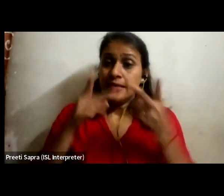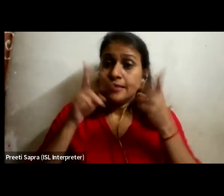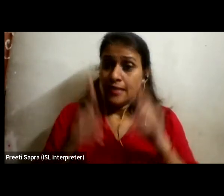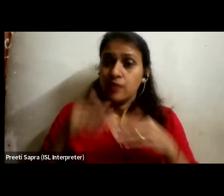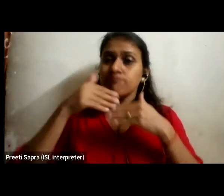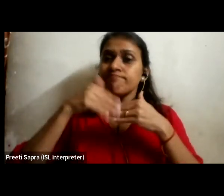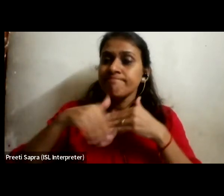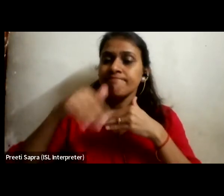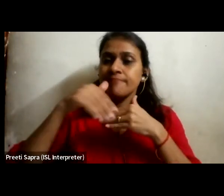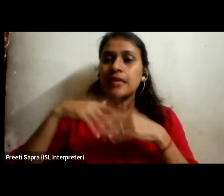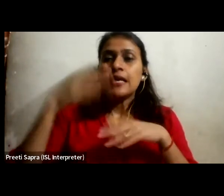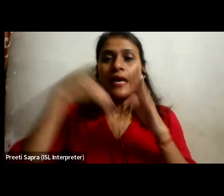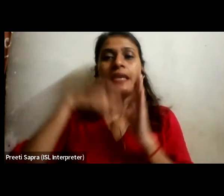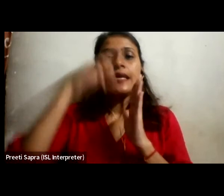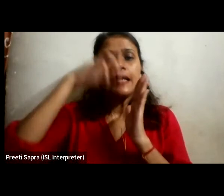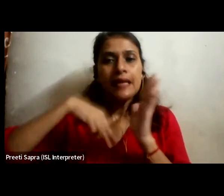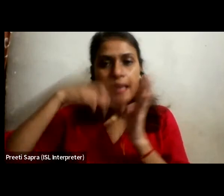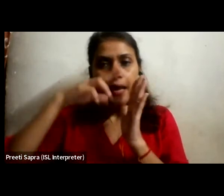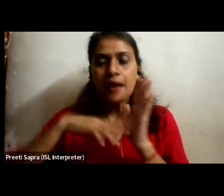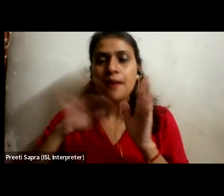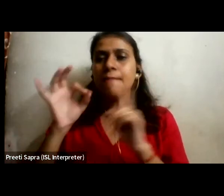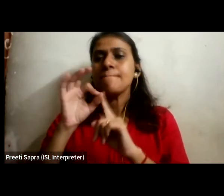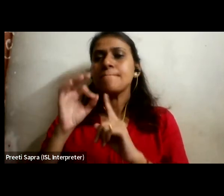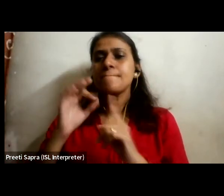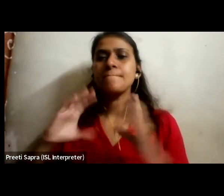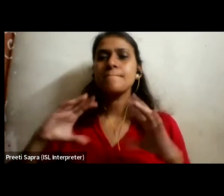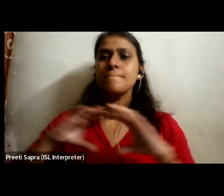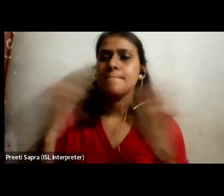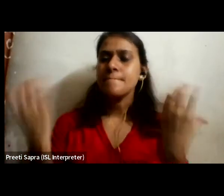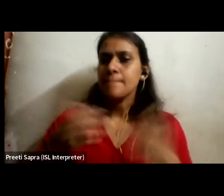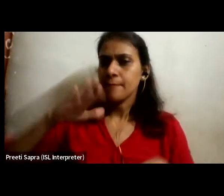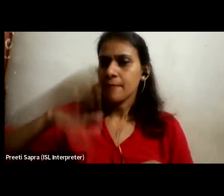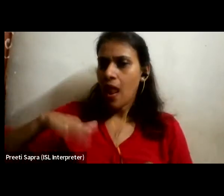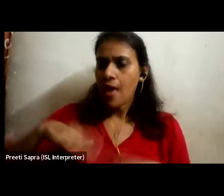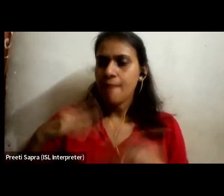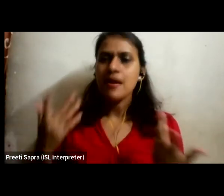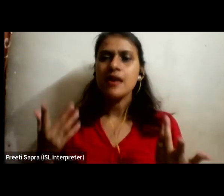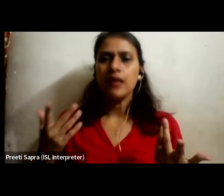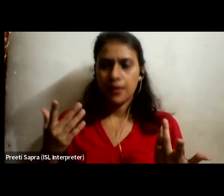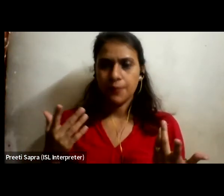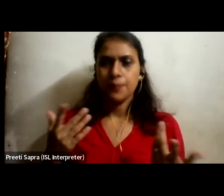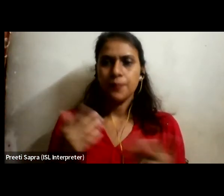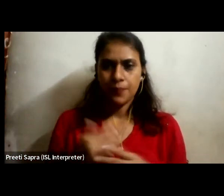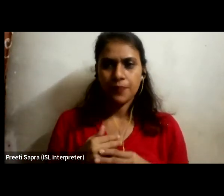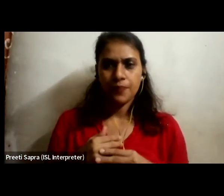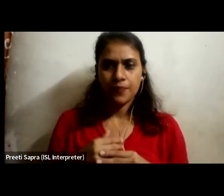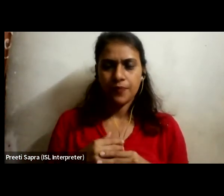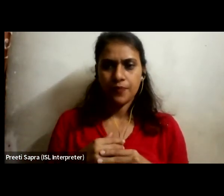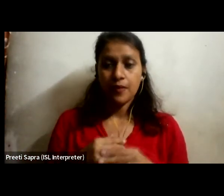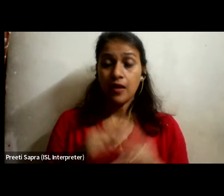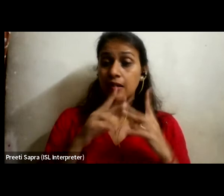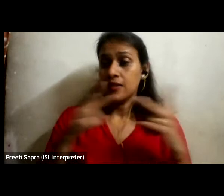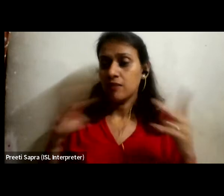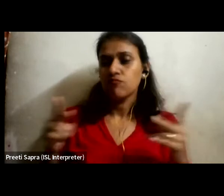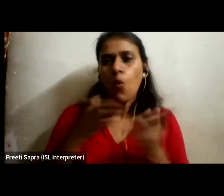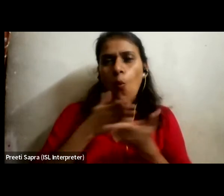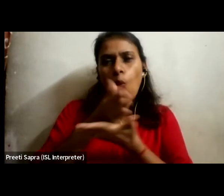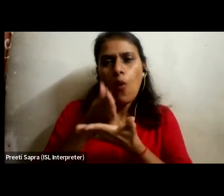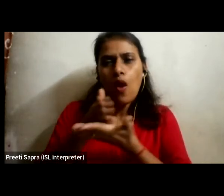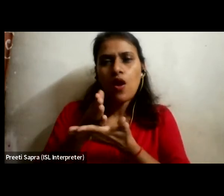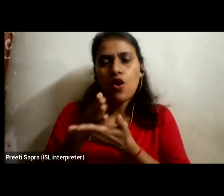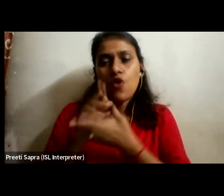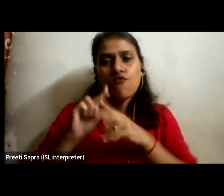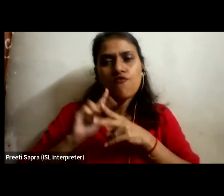reading in our parliament, and has a couple more rounds before it becomes formally accepted. But